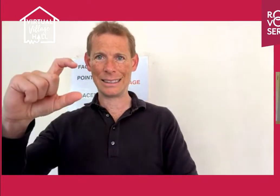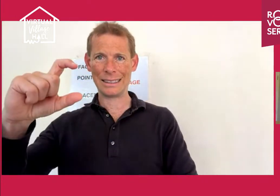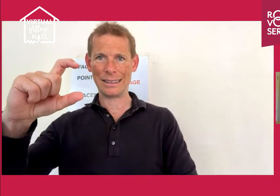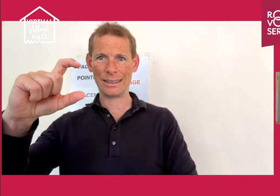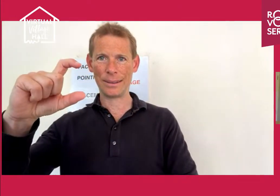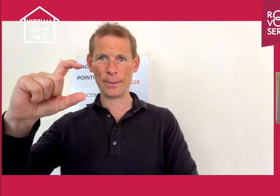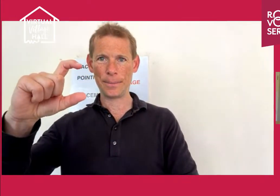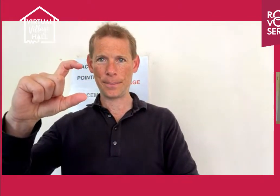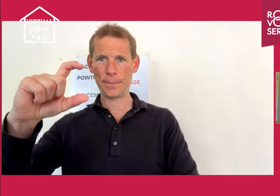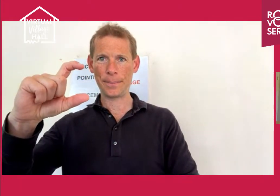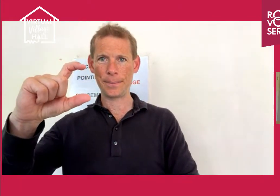C,